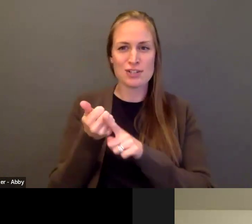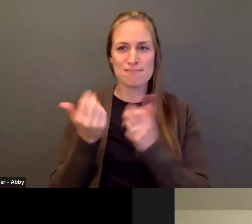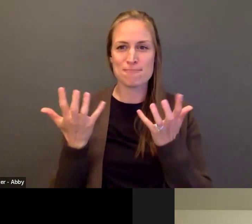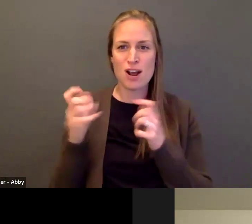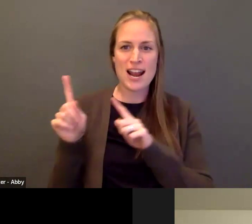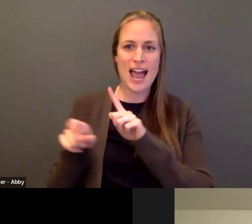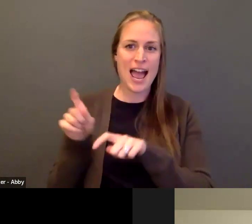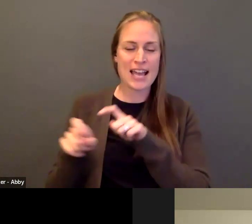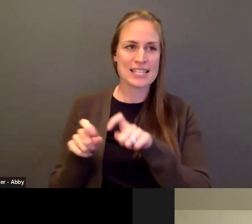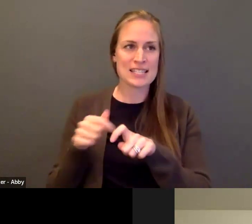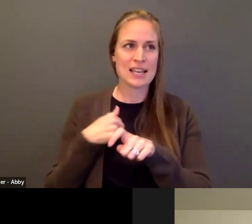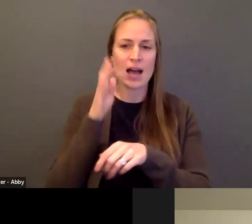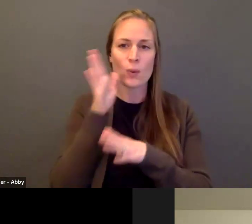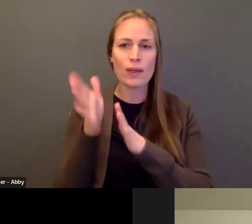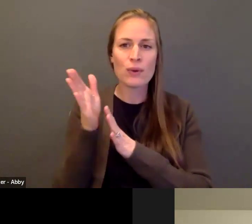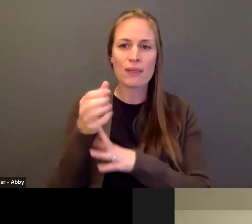mic, especially for.